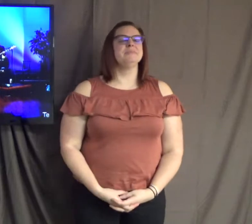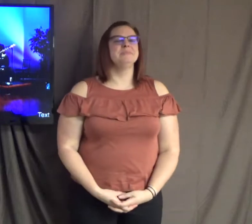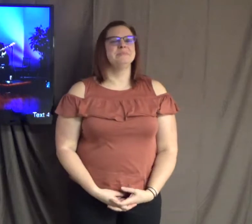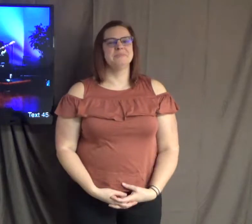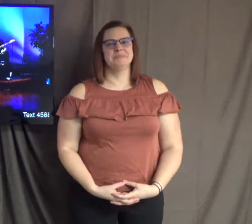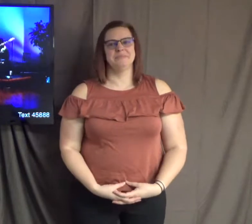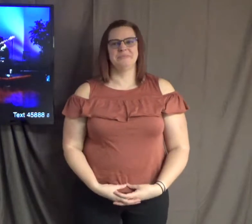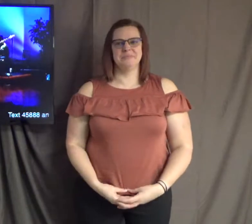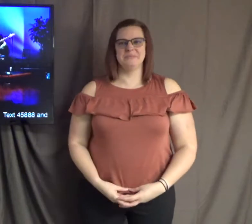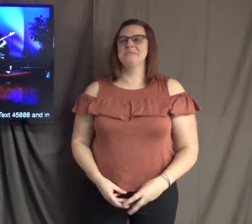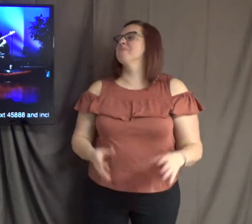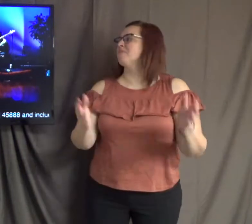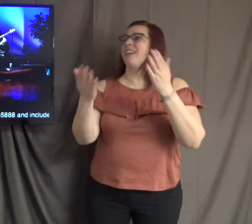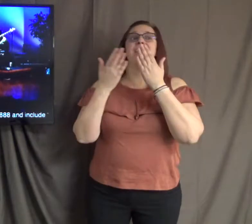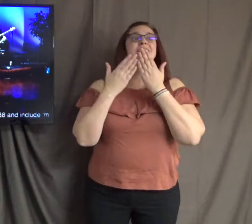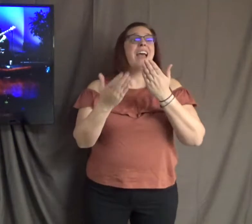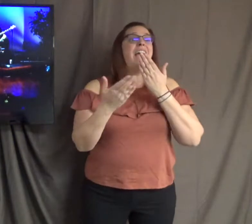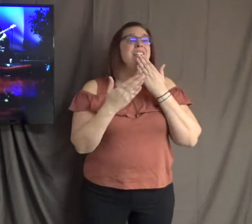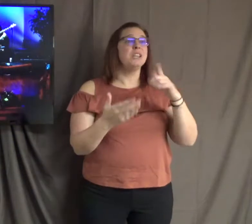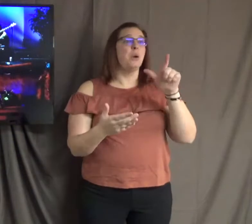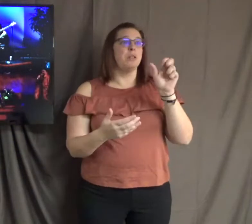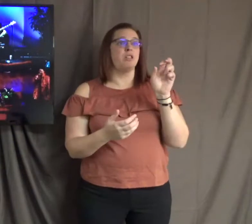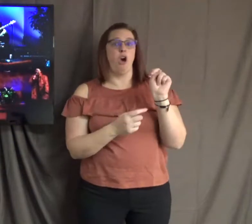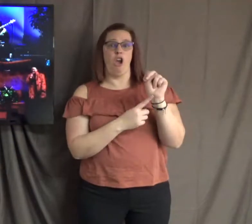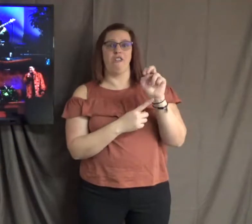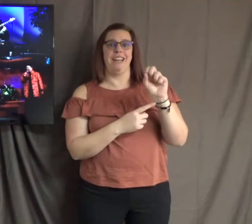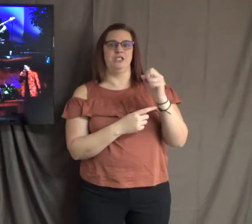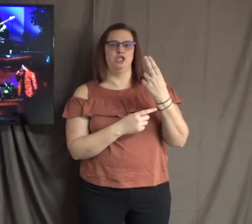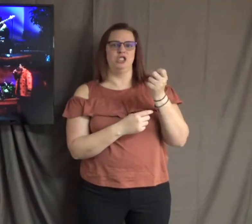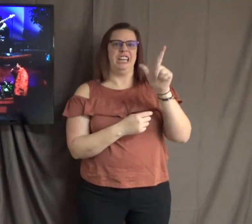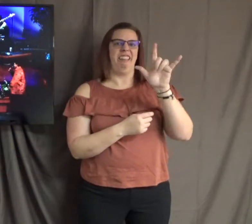Thank you, Lauren Sheely,